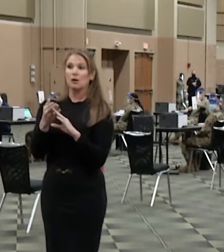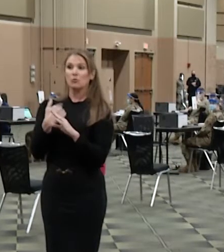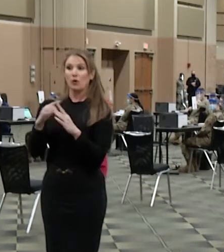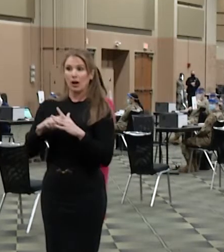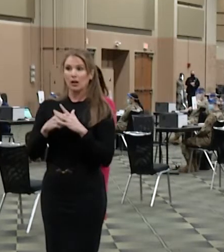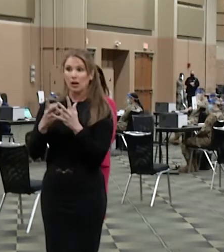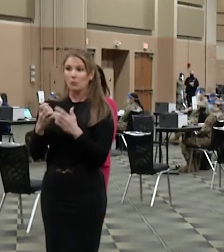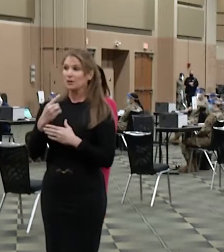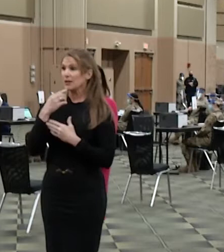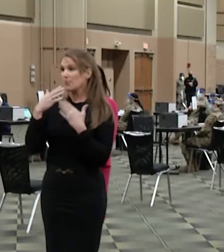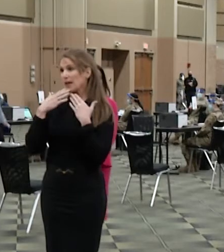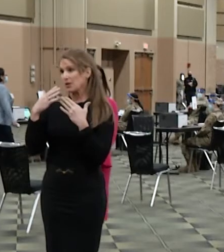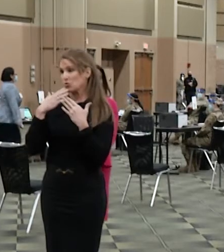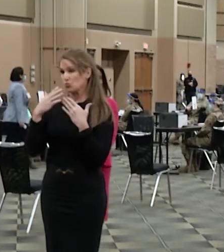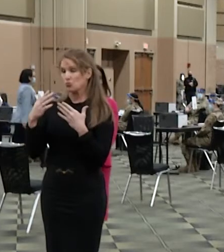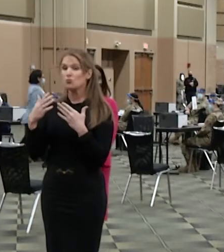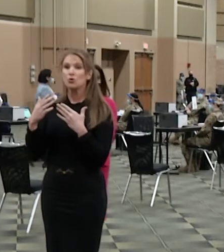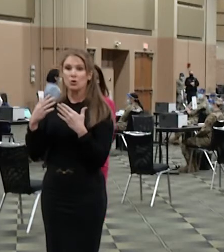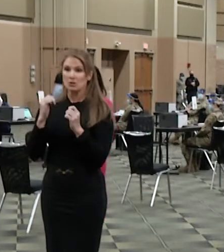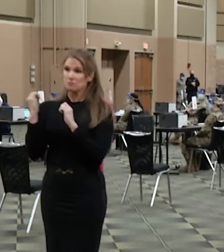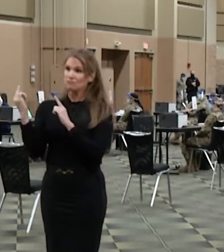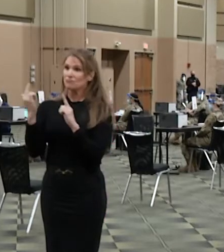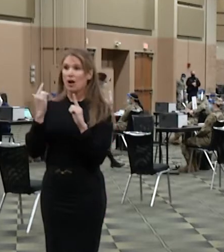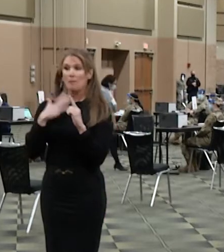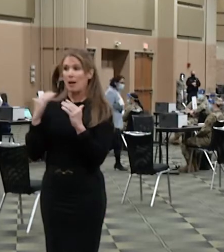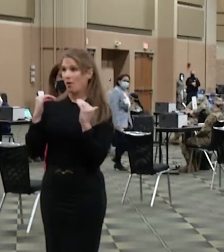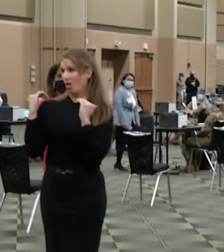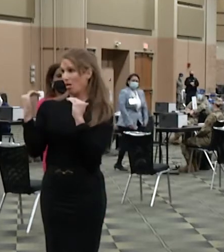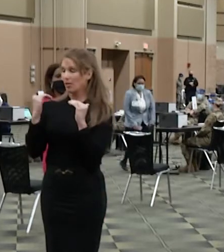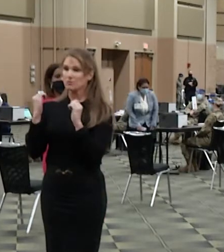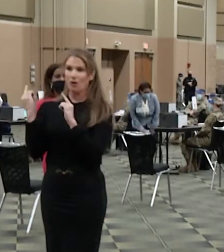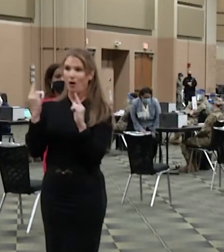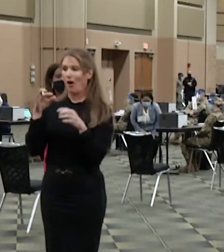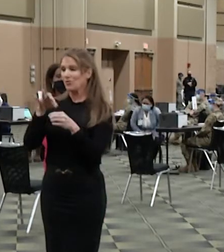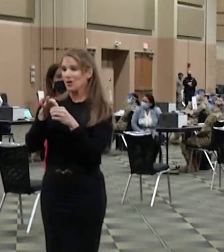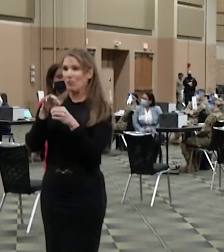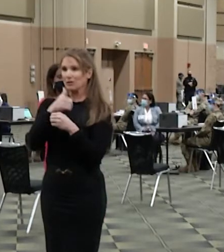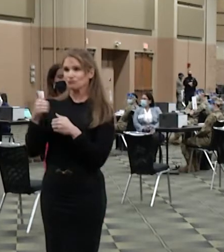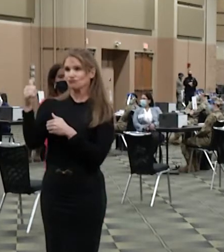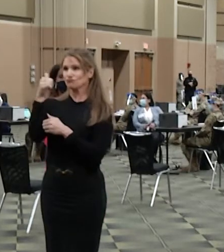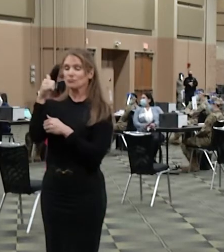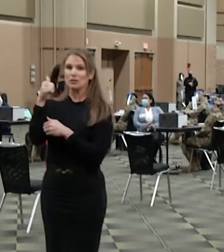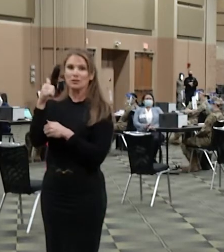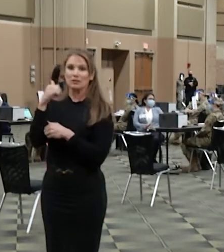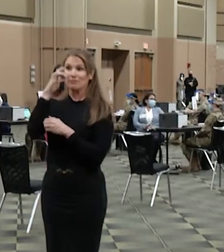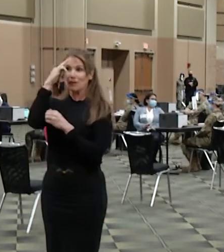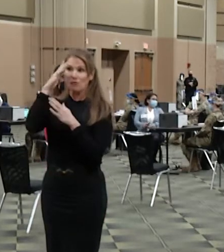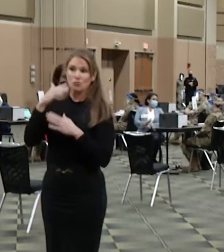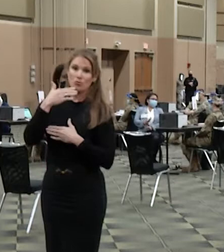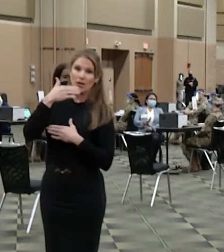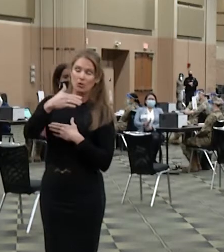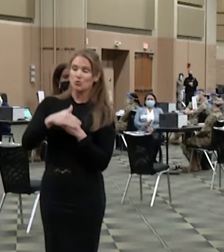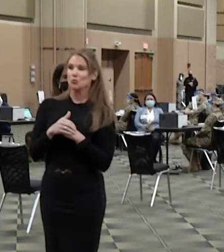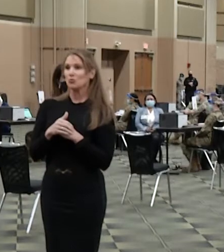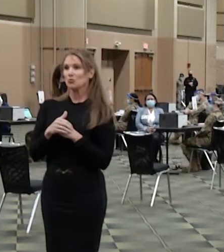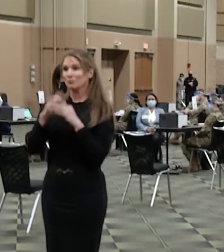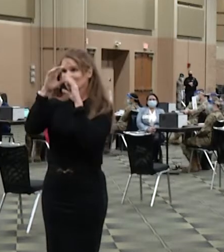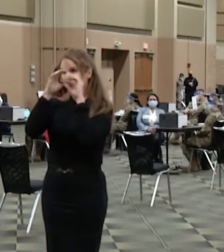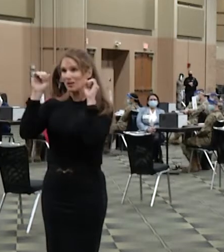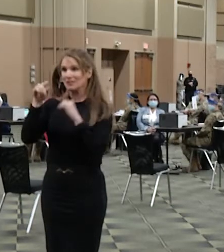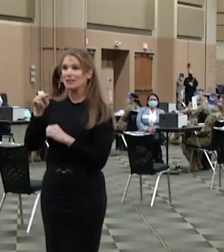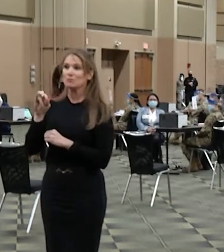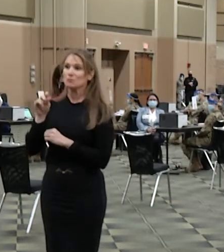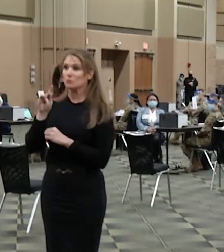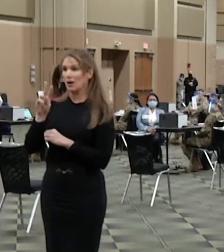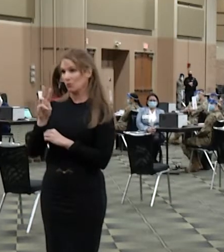do that, I want to say thank you to all of my colleagues, all of the elected officials, to the governor, to President